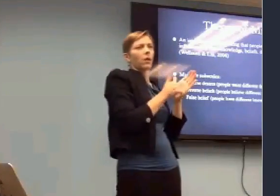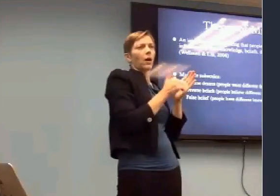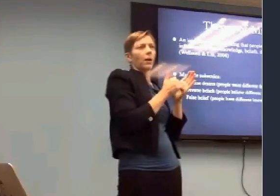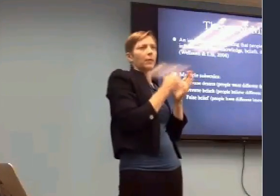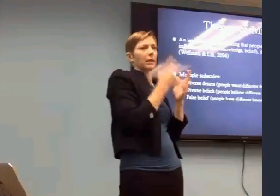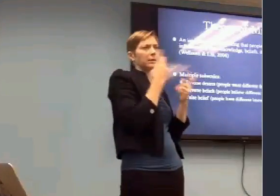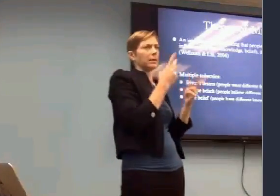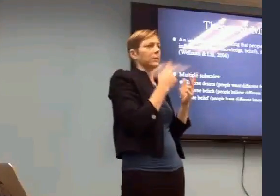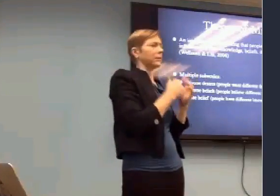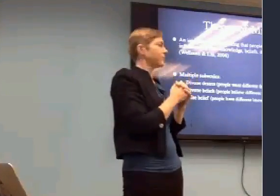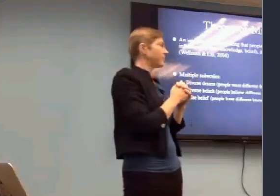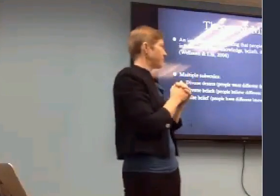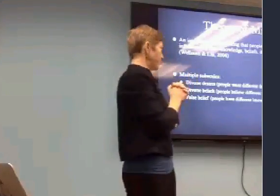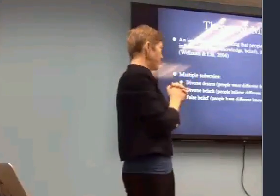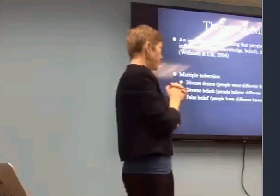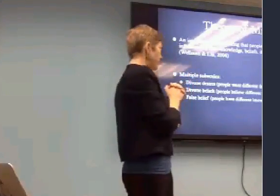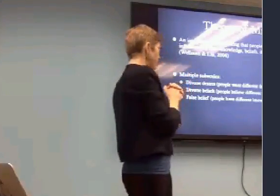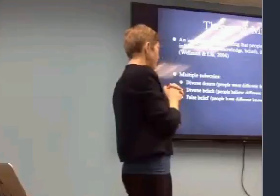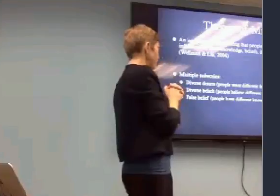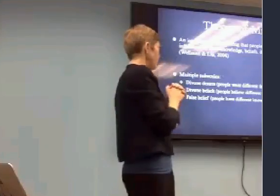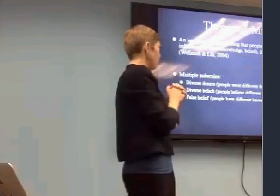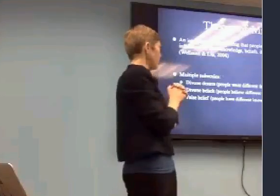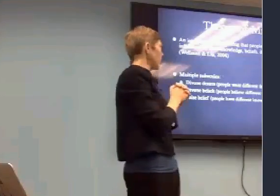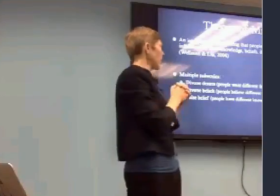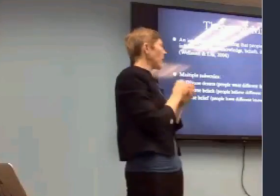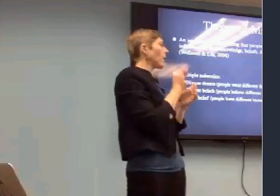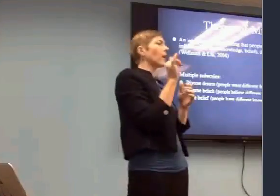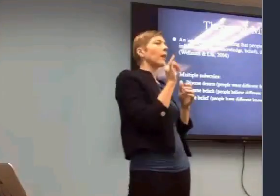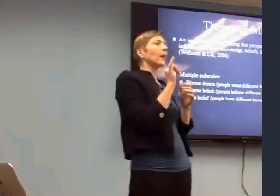are the three that are commonly seen.